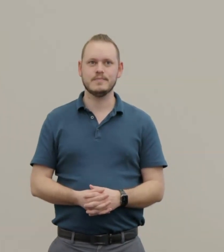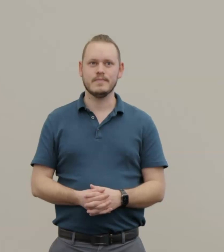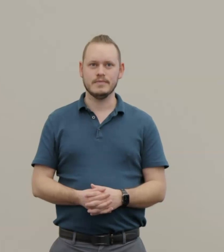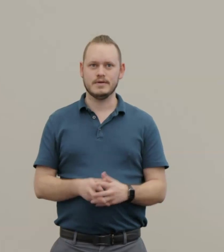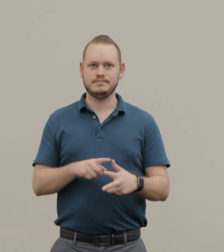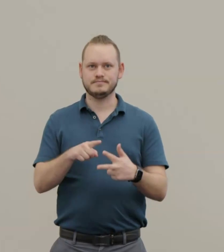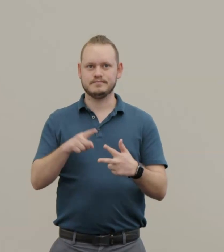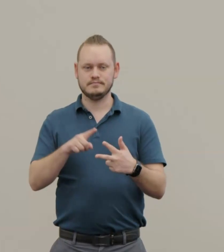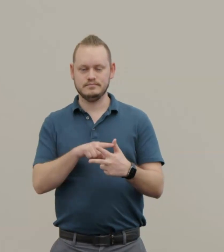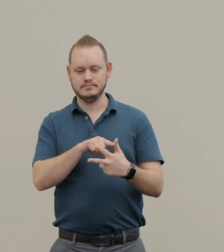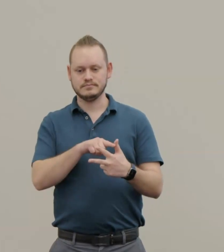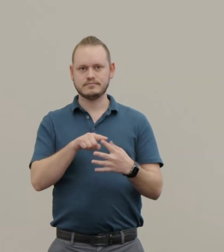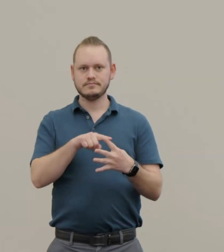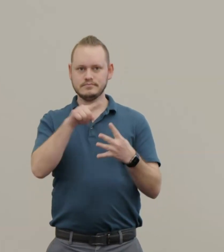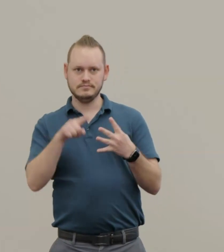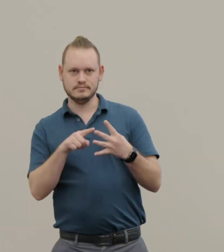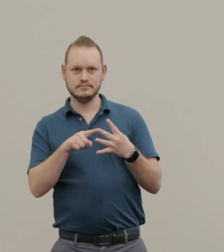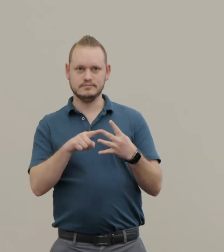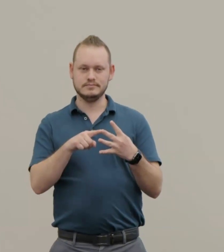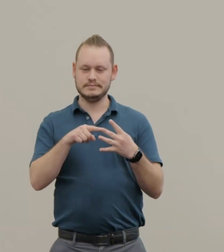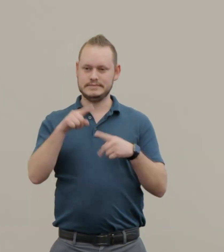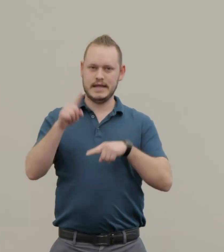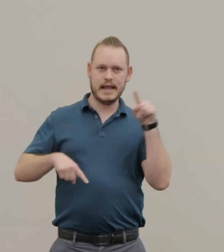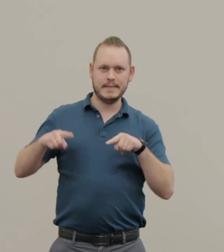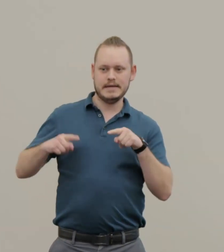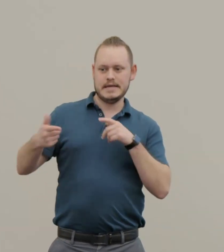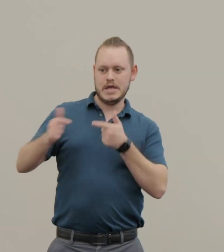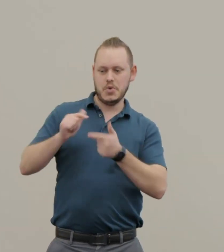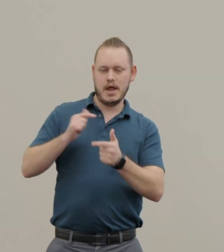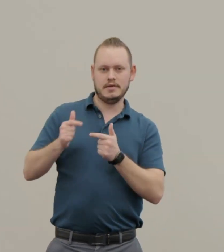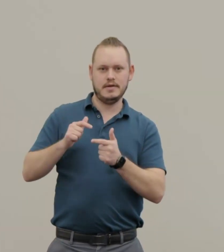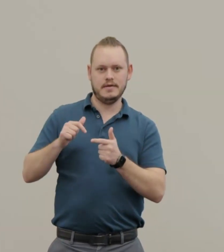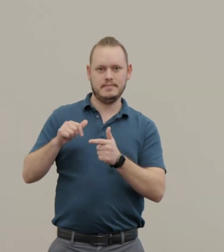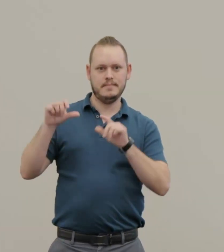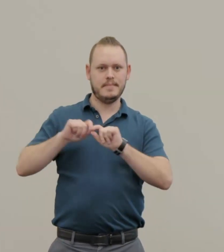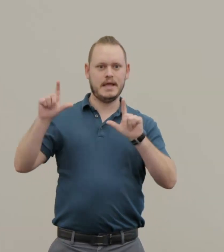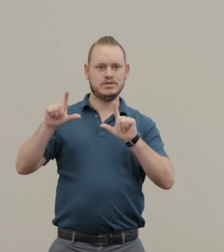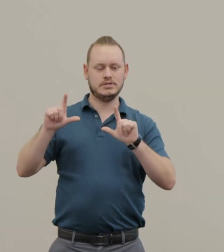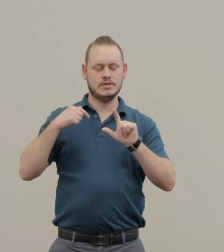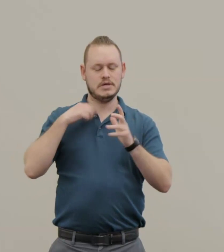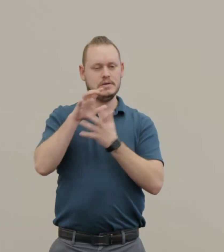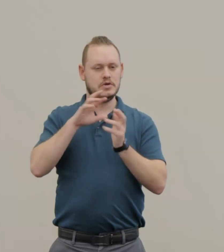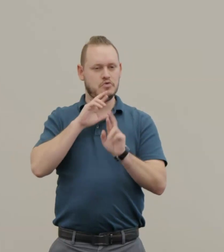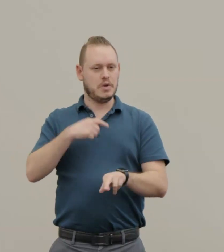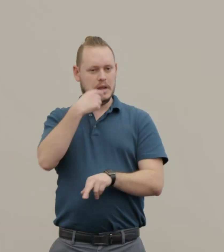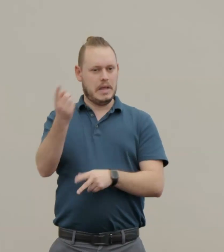Next in my list is dynamic or interactive pages, and this one's a little interesting. I get mixed reactions when I tell people this